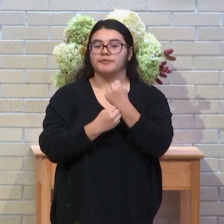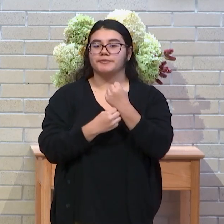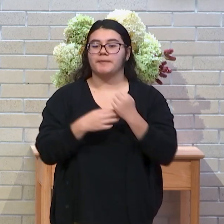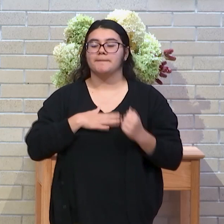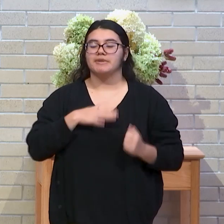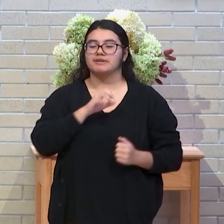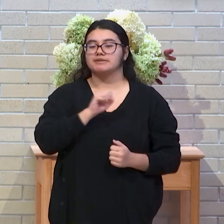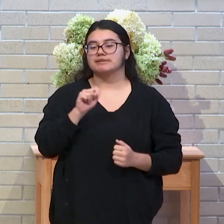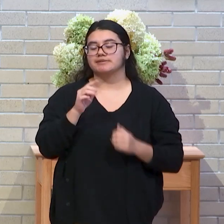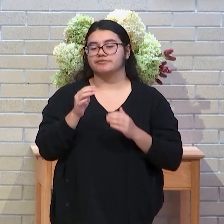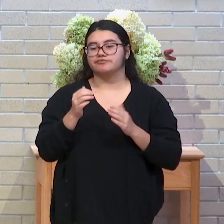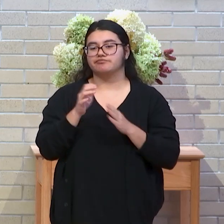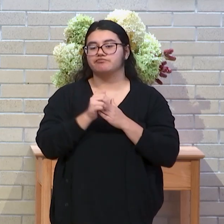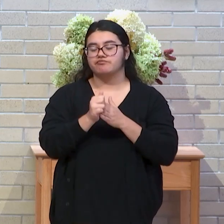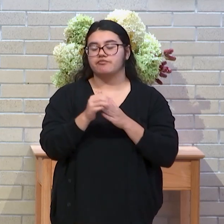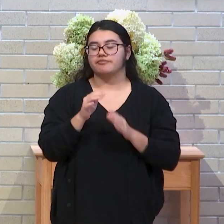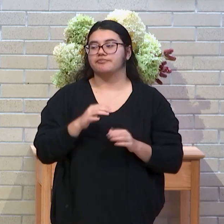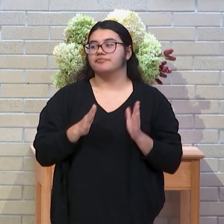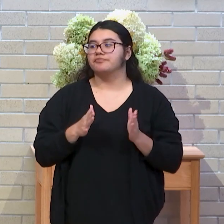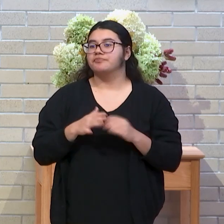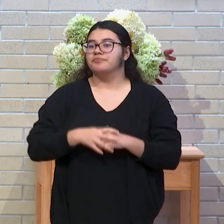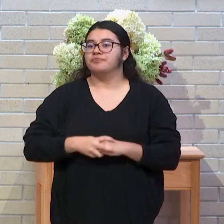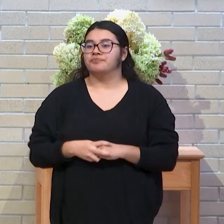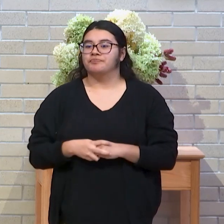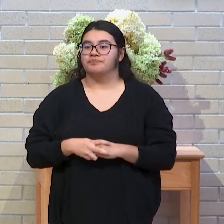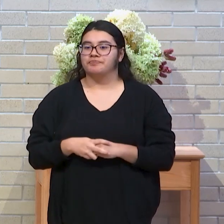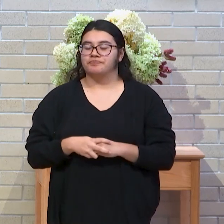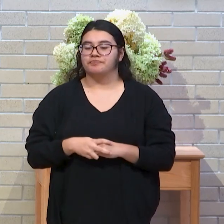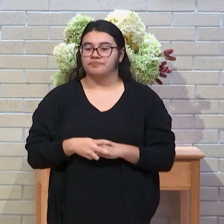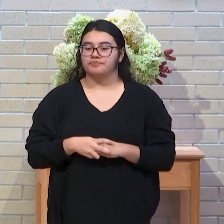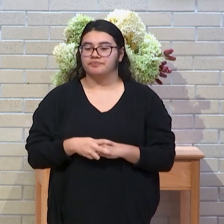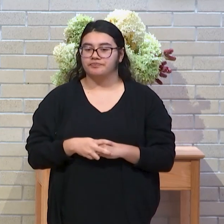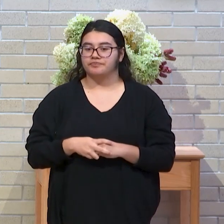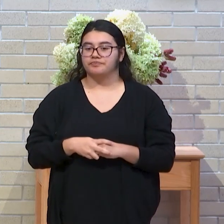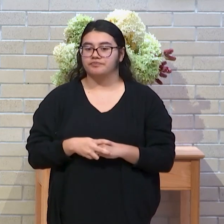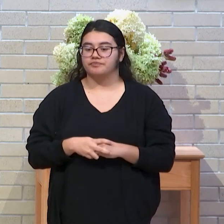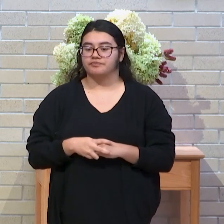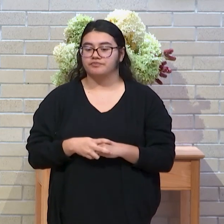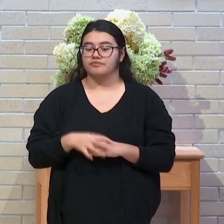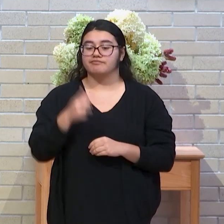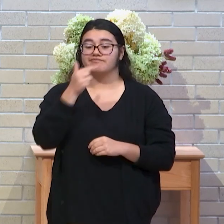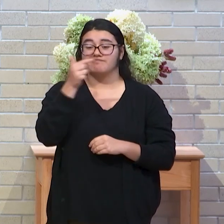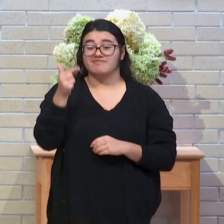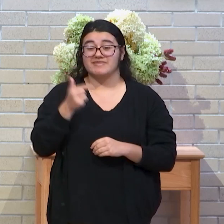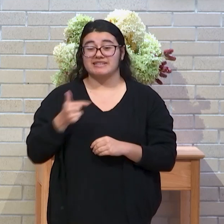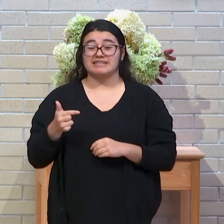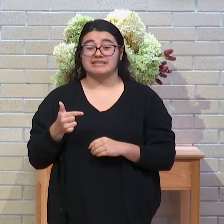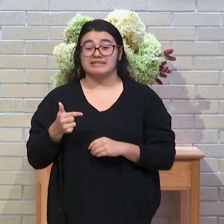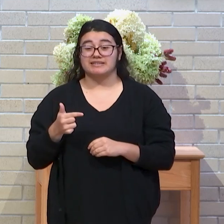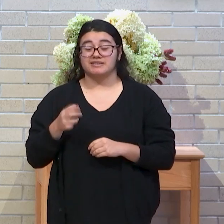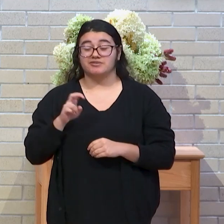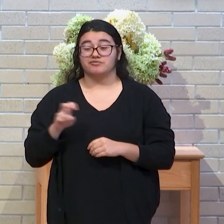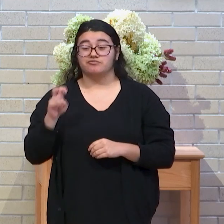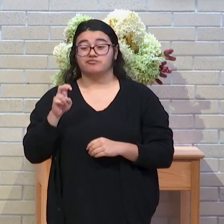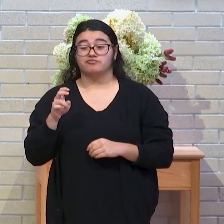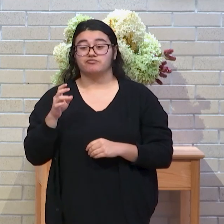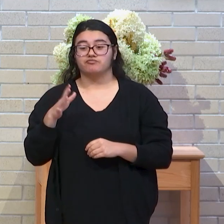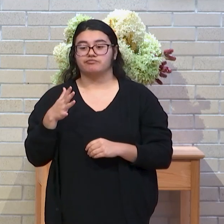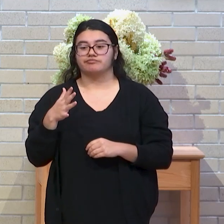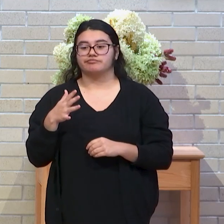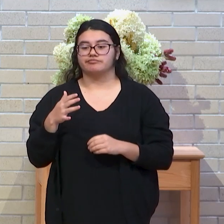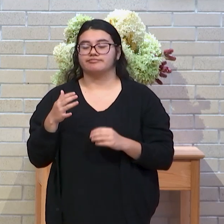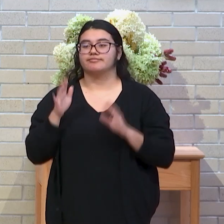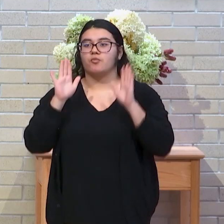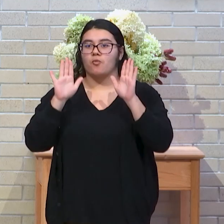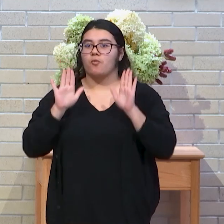felt from the people around me was a great reason to go on SST because it was an incredible learning experience. The reasons that any one person might go on SST are broad,